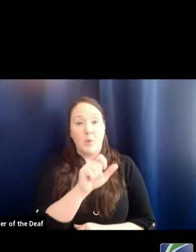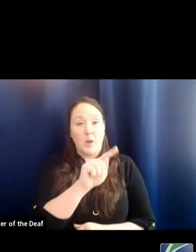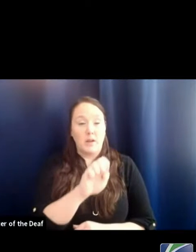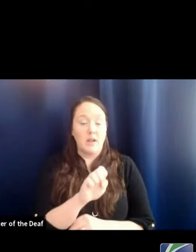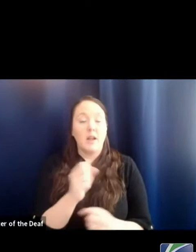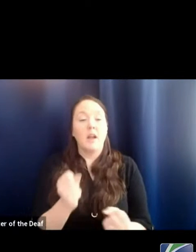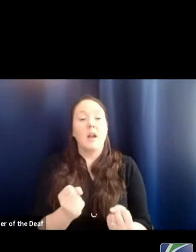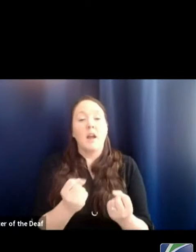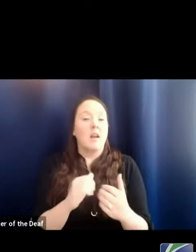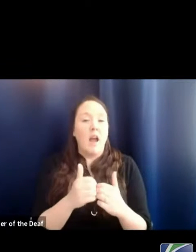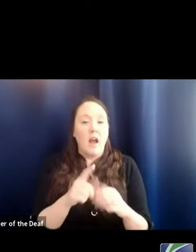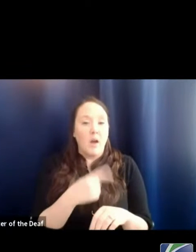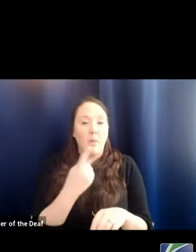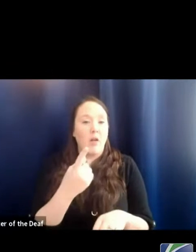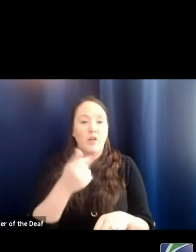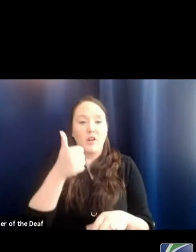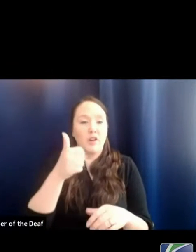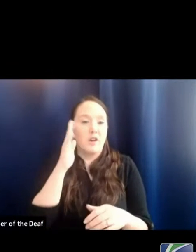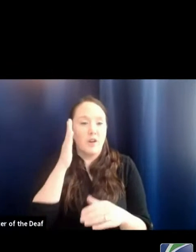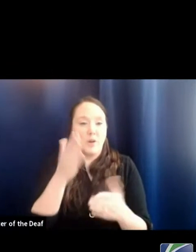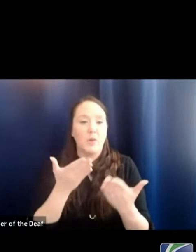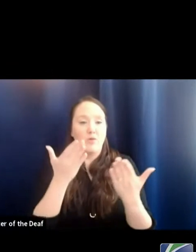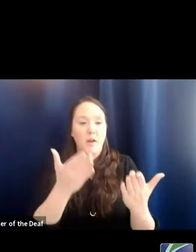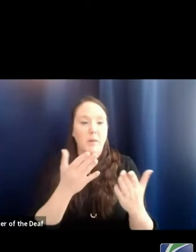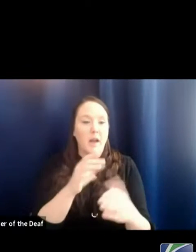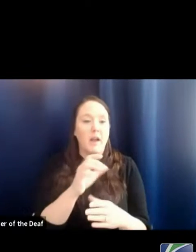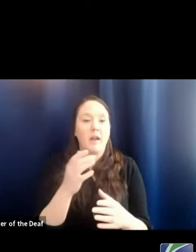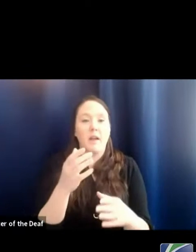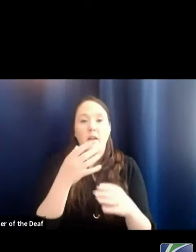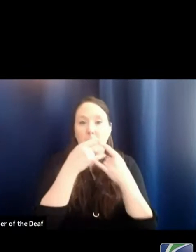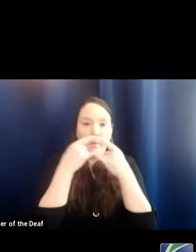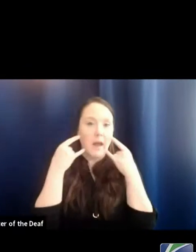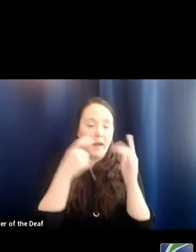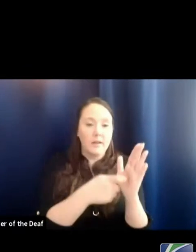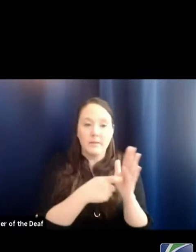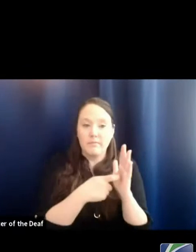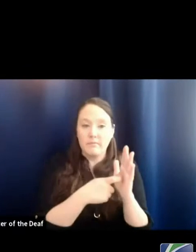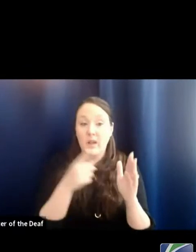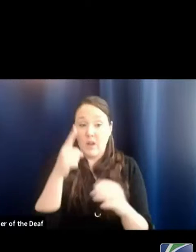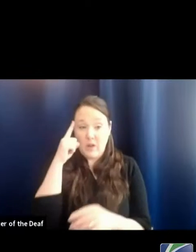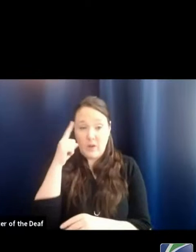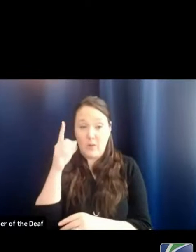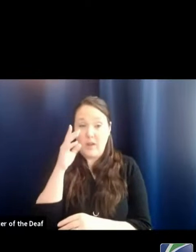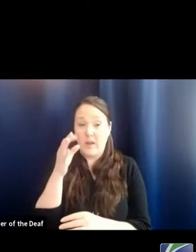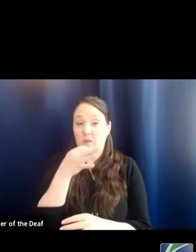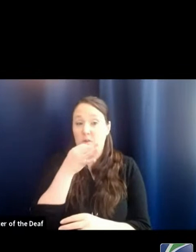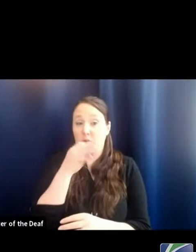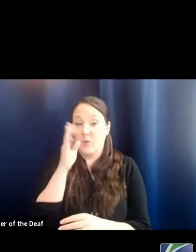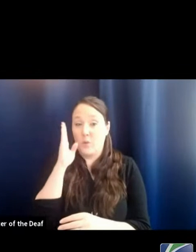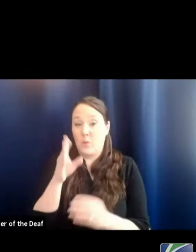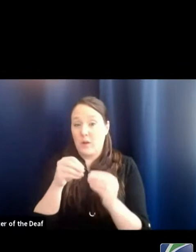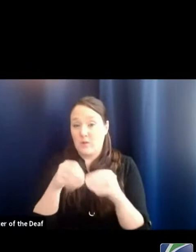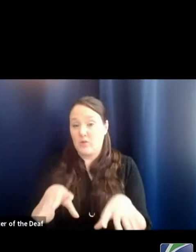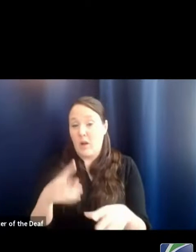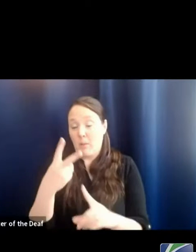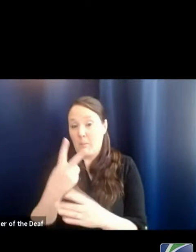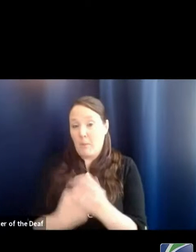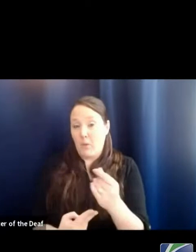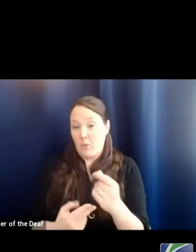much longer would you recommend keeping a curfew/mask mandate? Do you think we are on track to dropping both in the next few